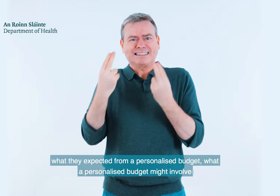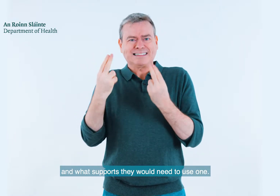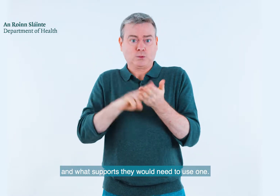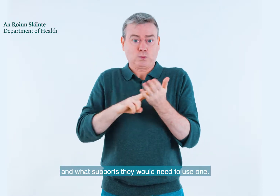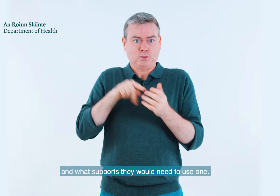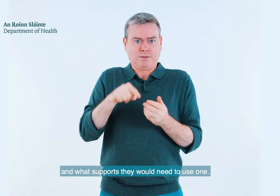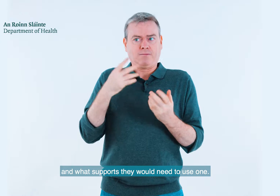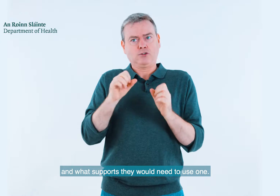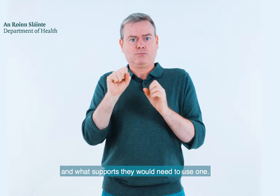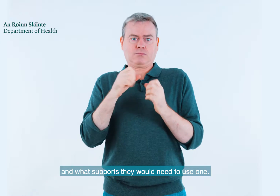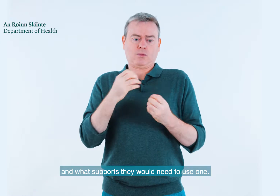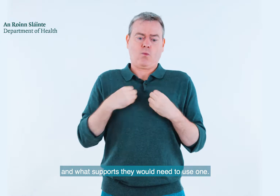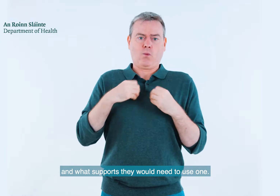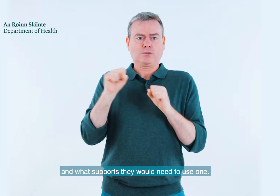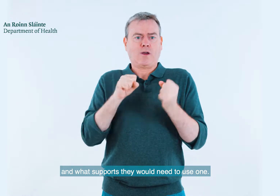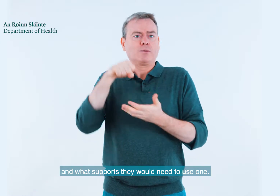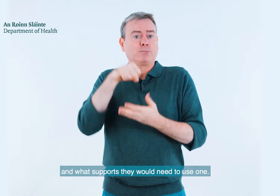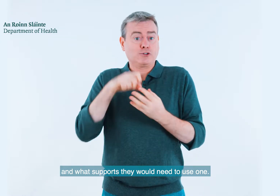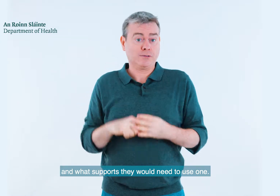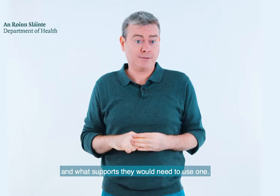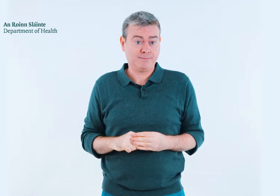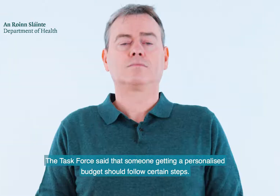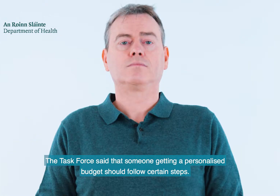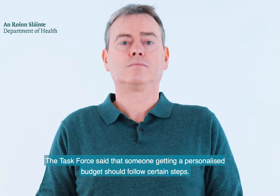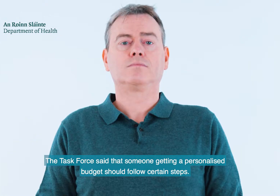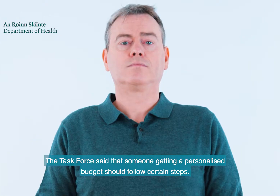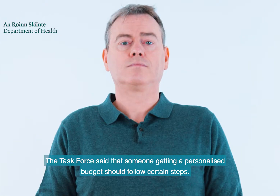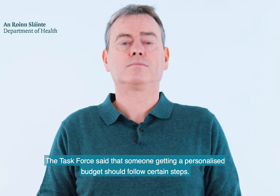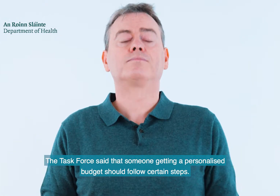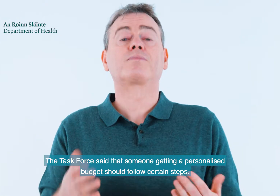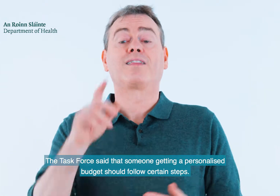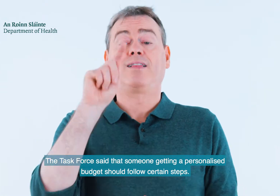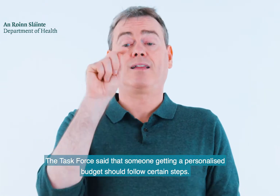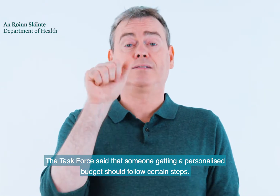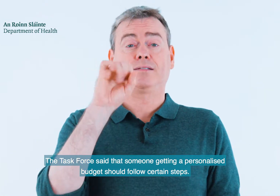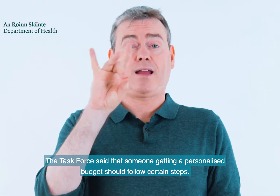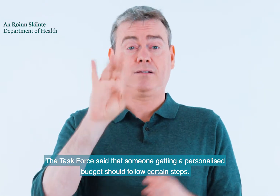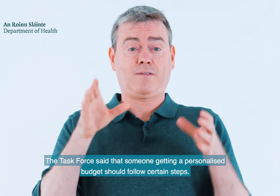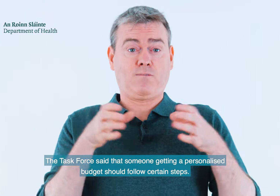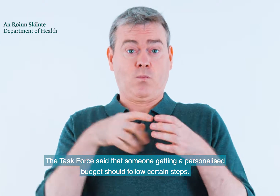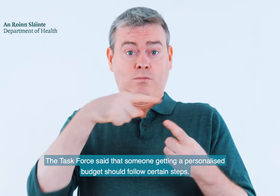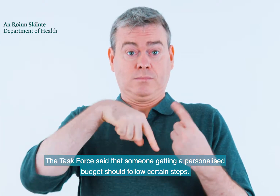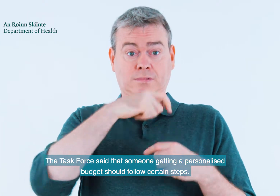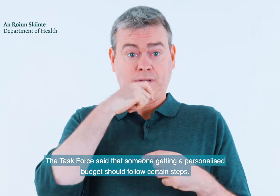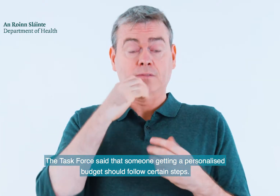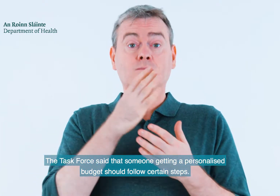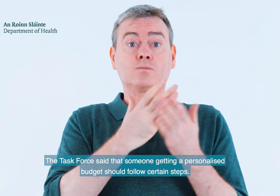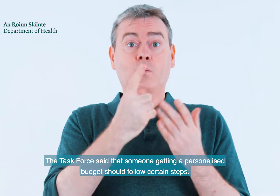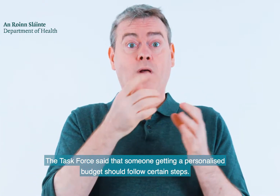what supports they would need to use one. The task force said that someone getting a personalised budget should follow